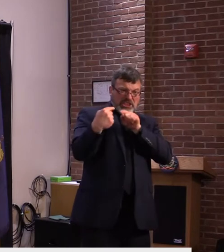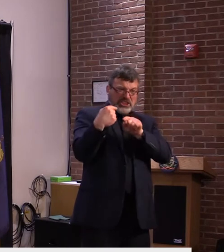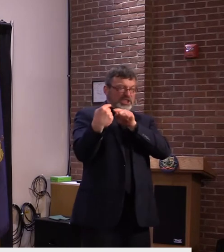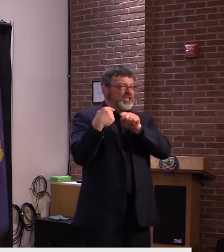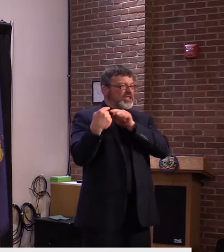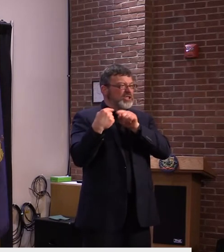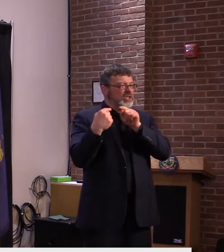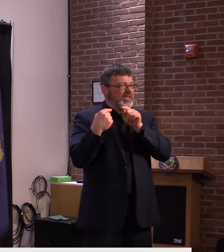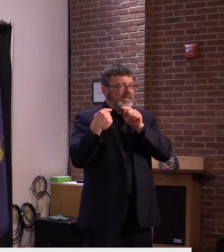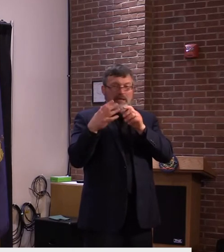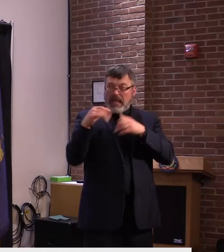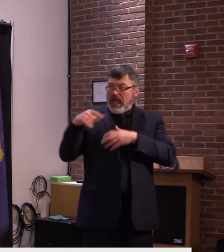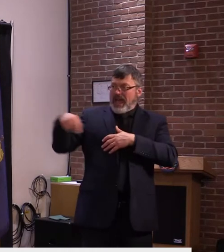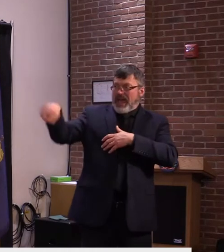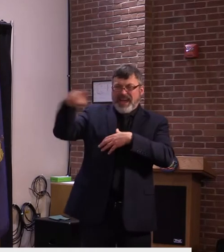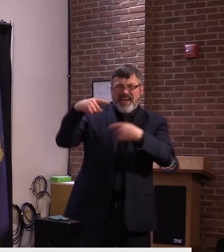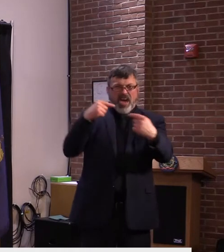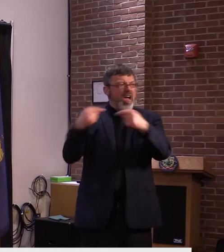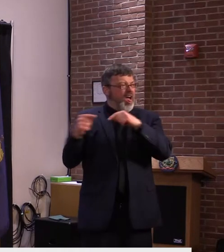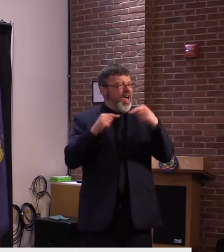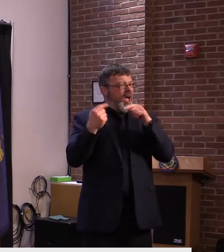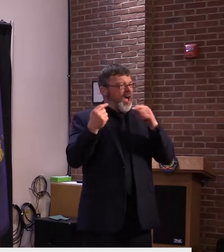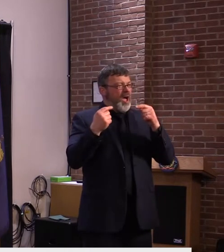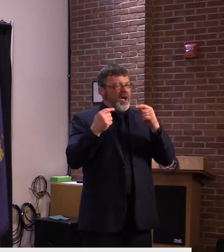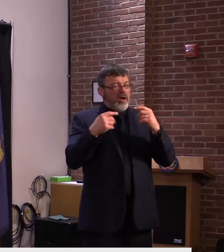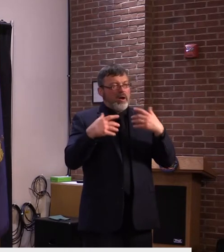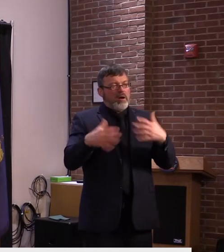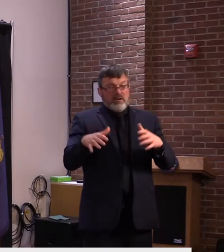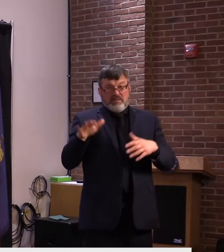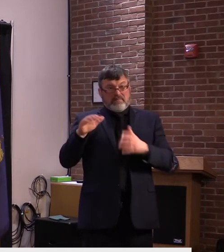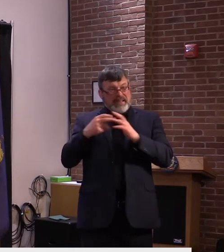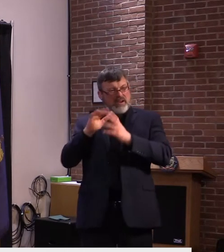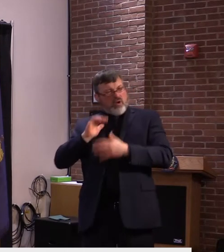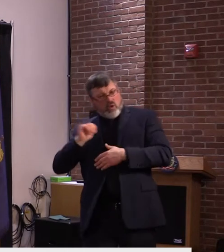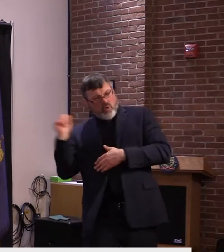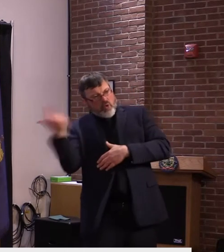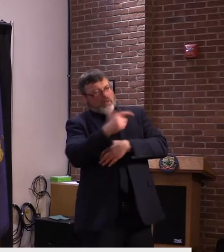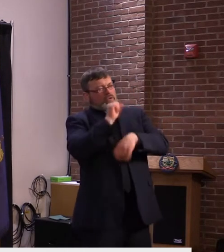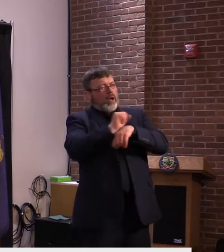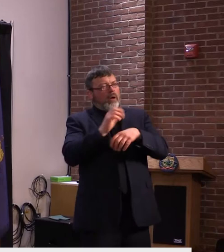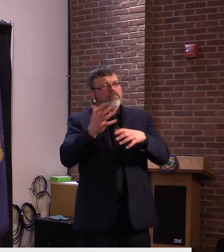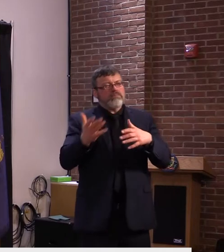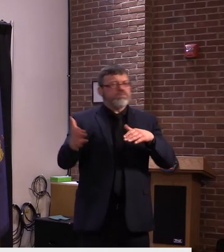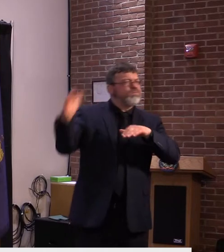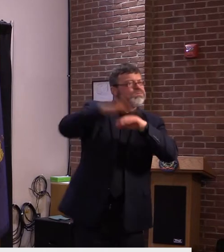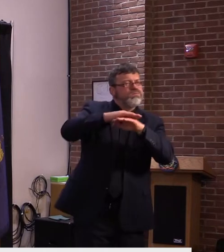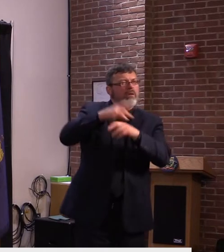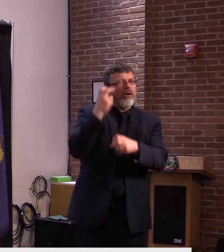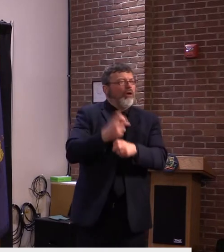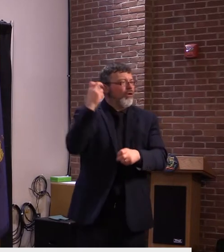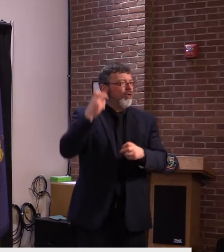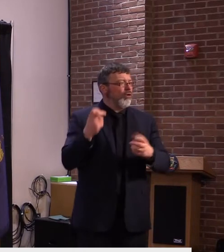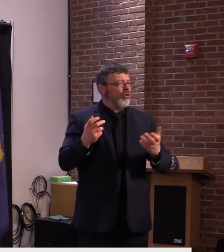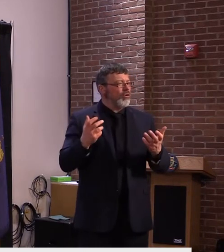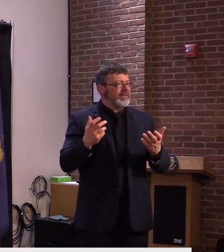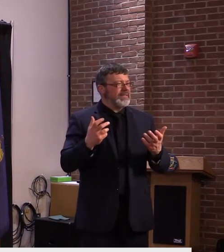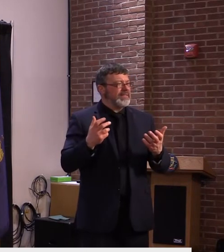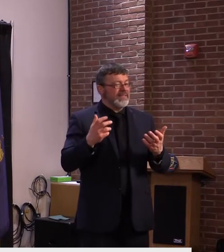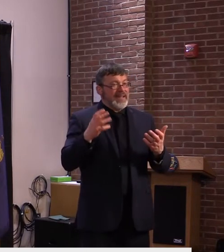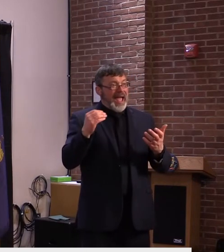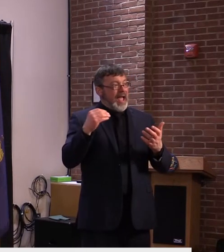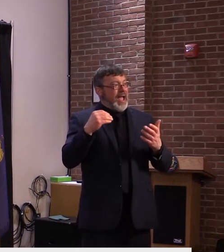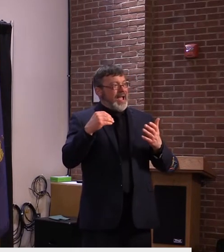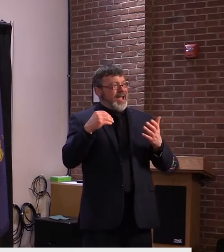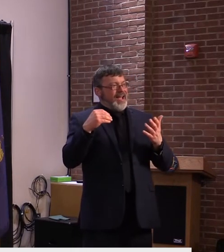makes my job that much harder. And we have to have trust in our leaders. They're elected to lead